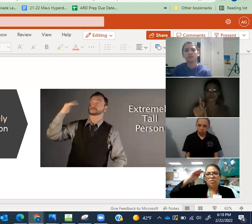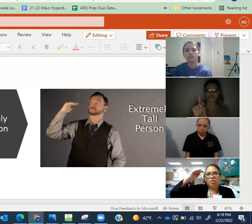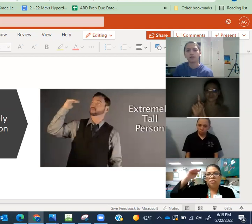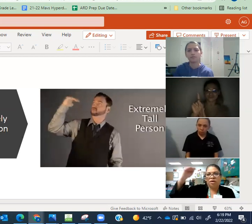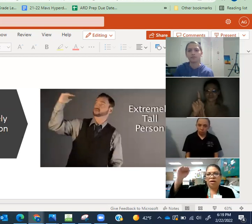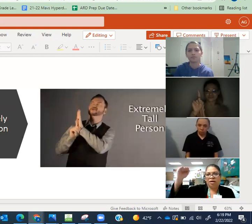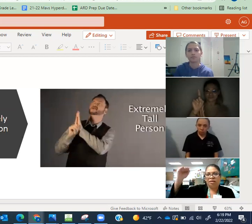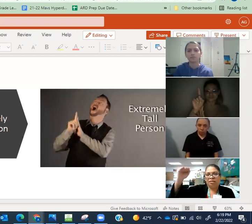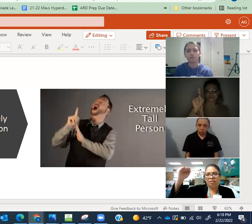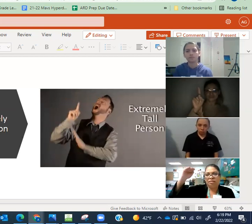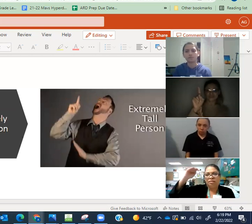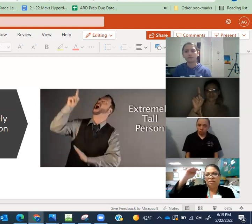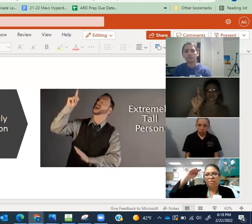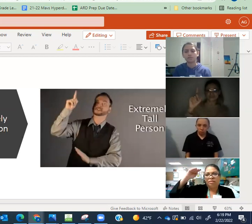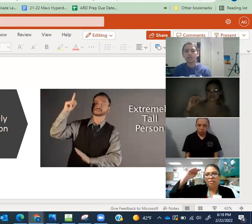So,